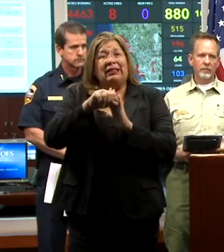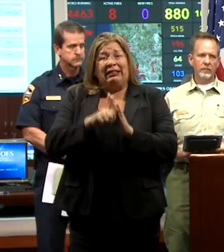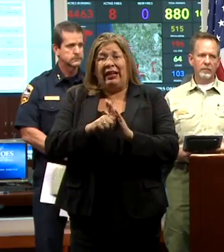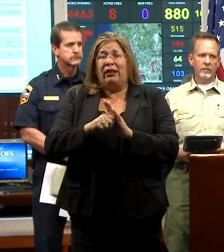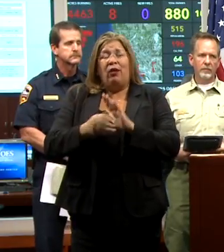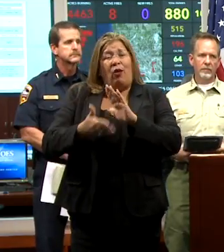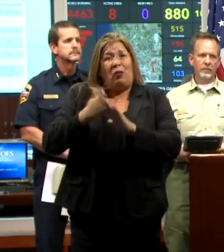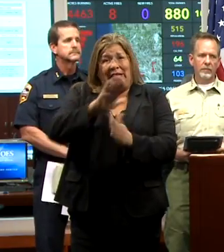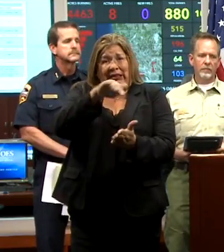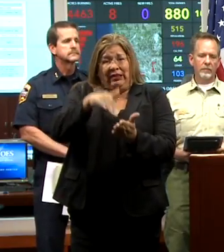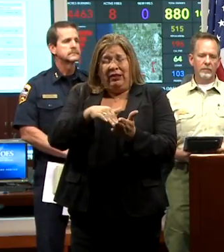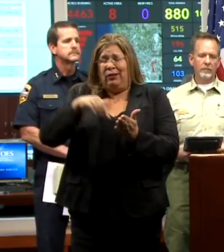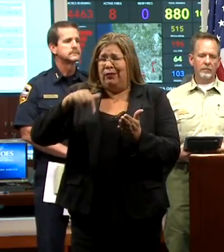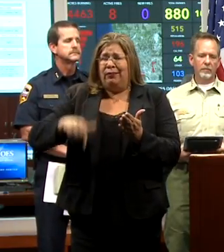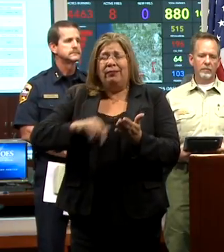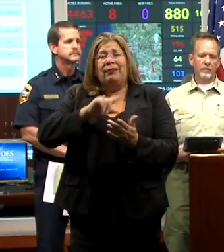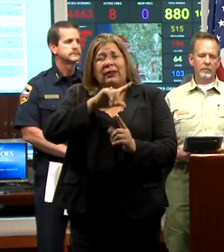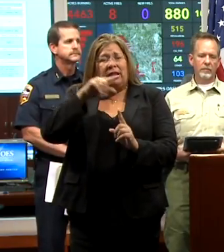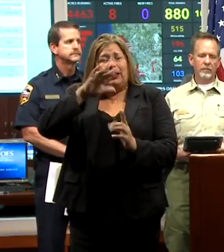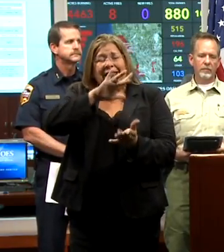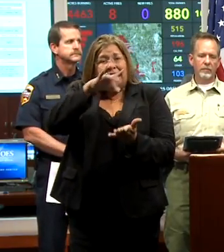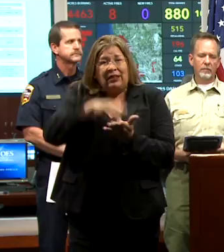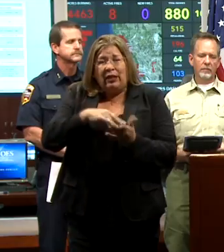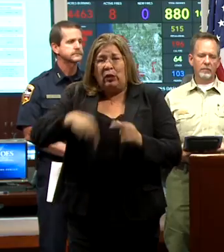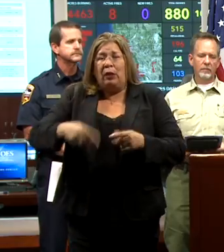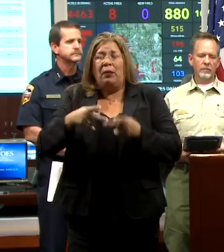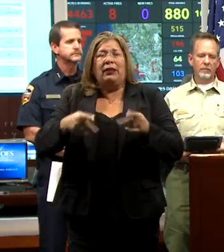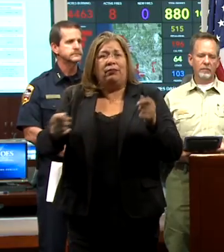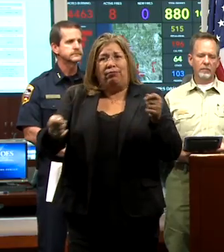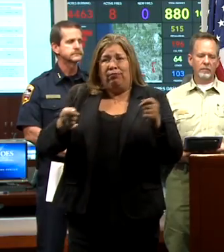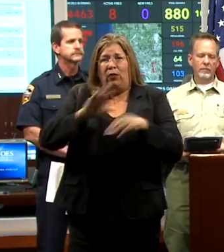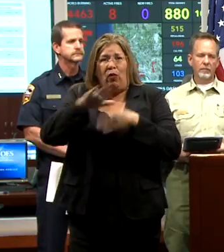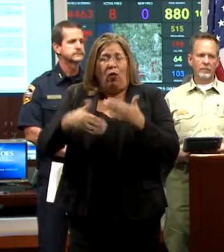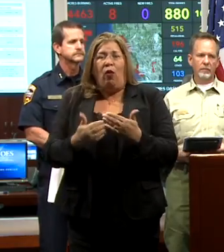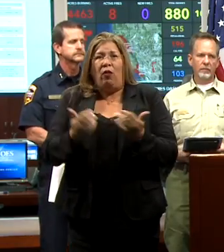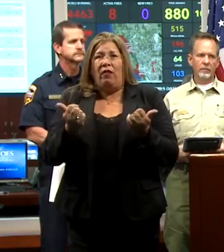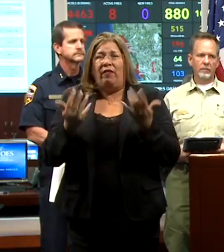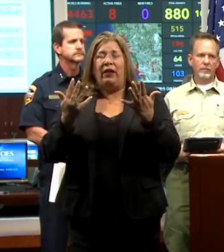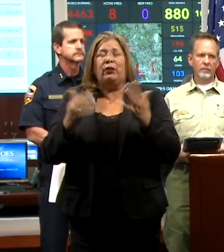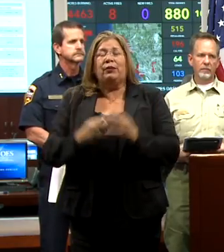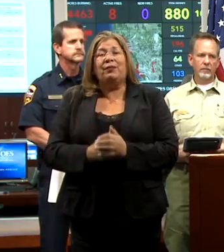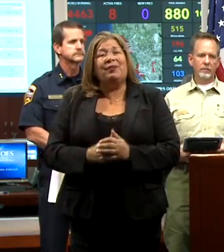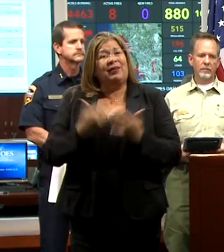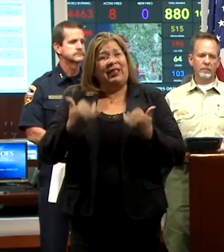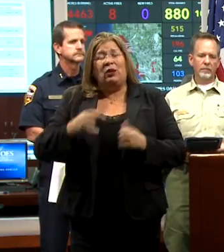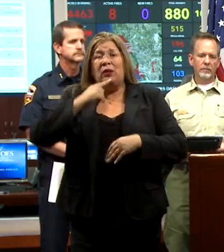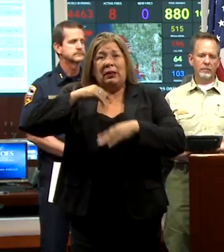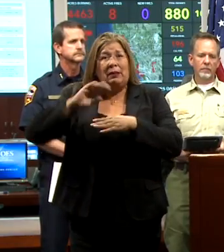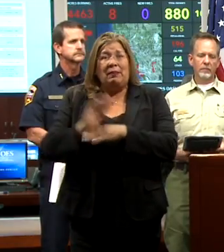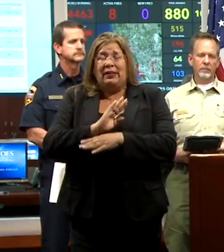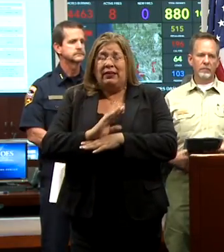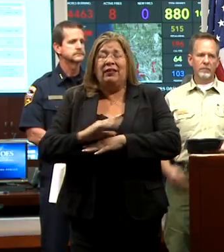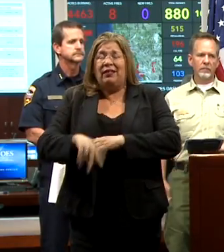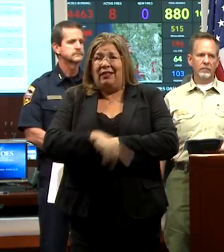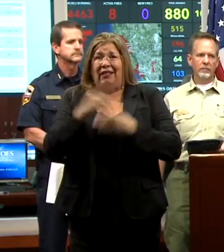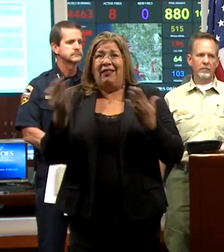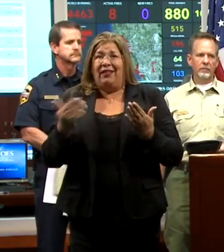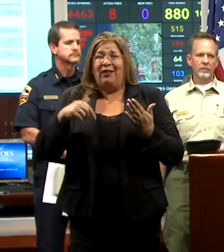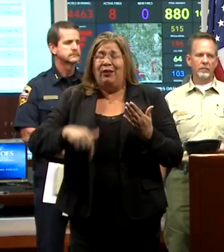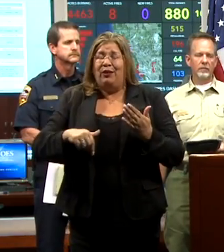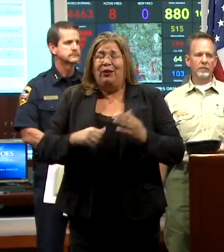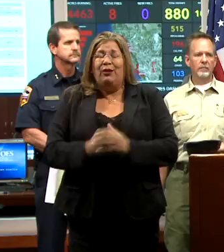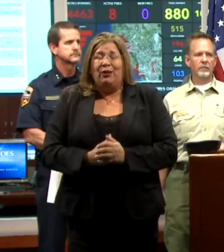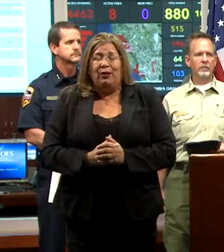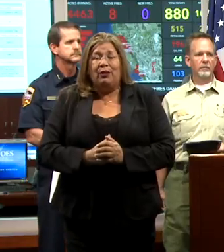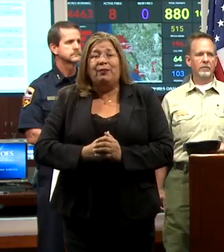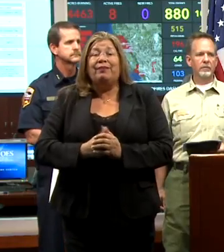nerve center for the state's overall response to these wildfires. And today's another very busy day here at the State Operations Center.